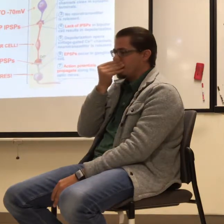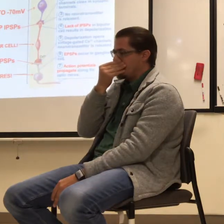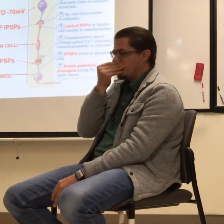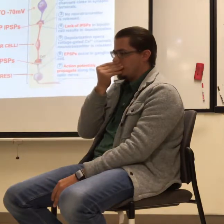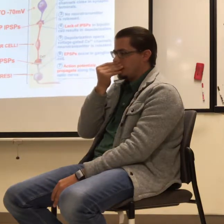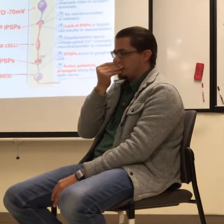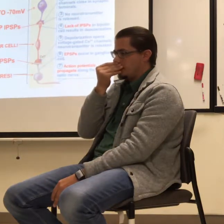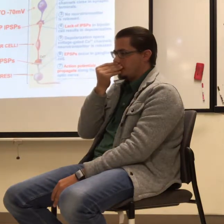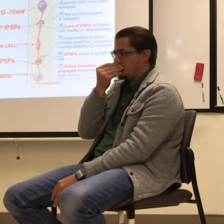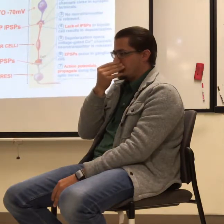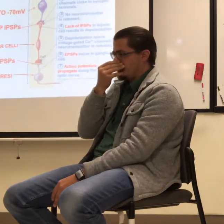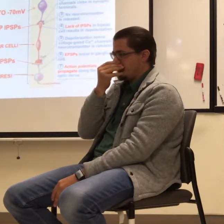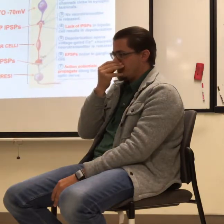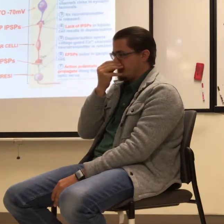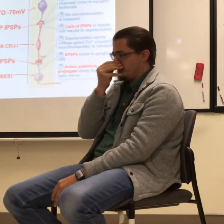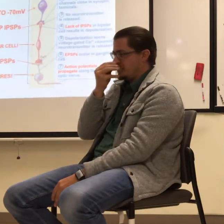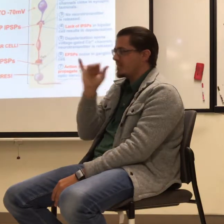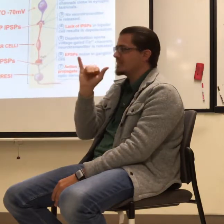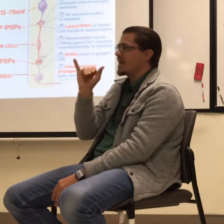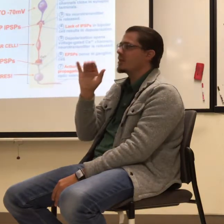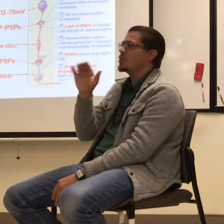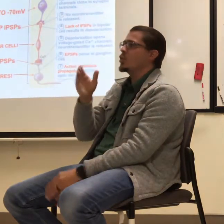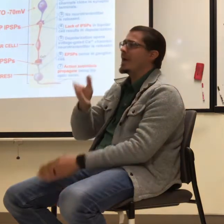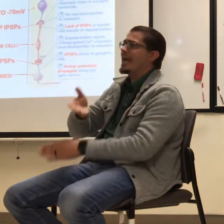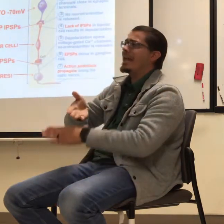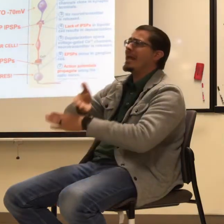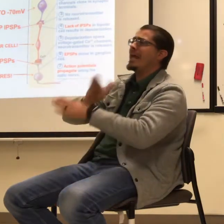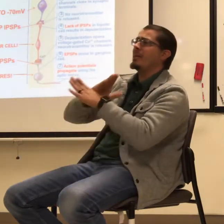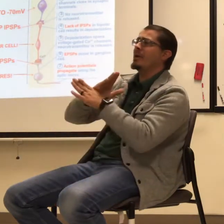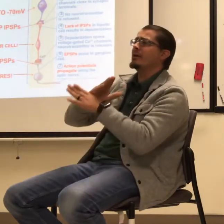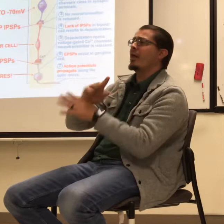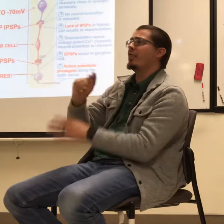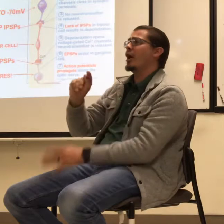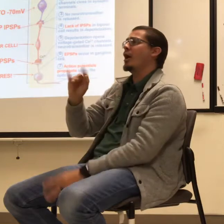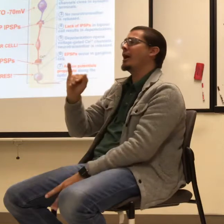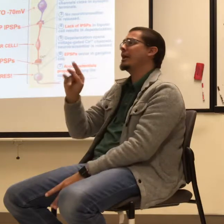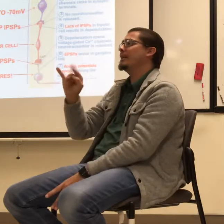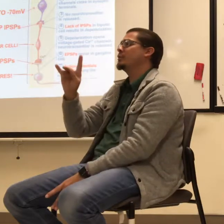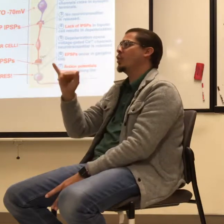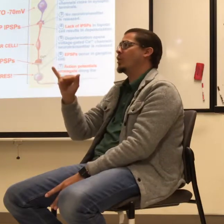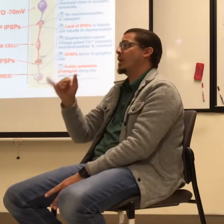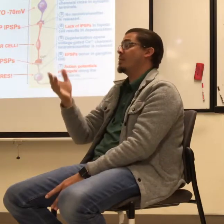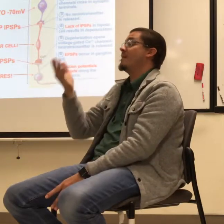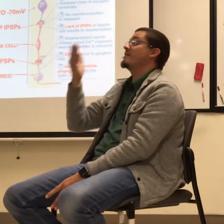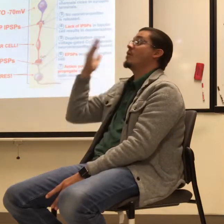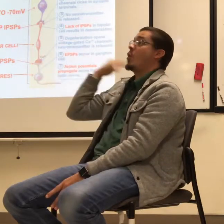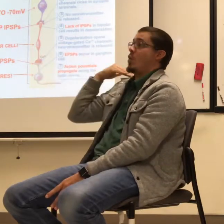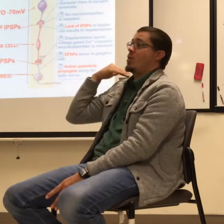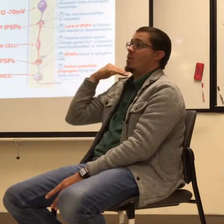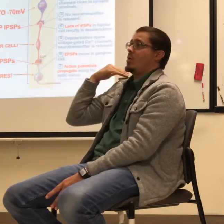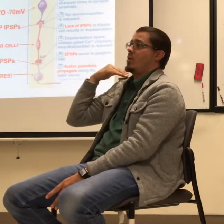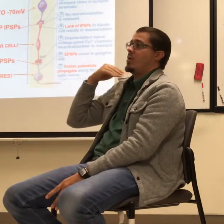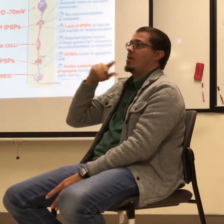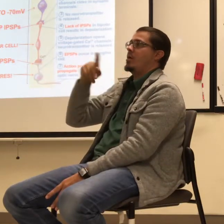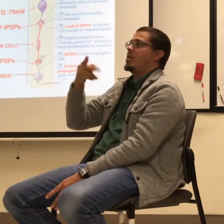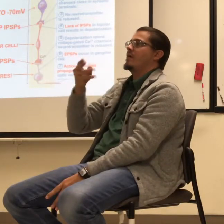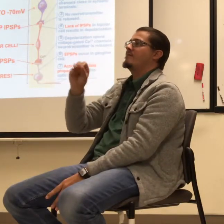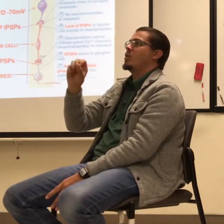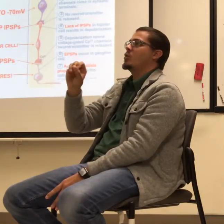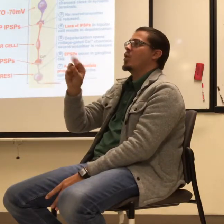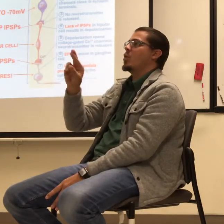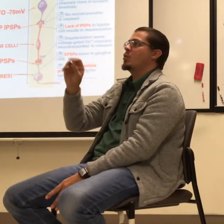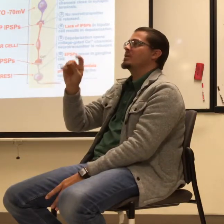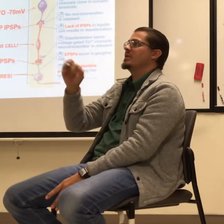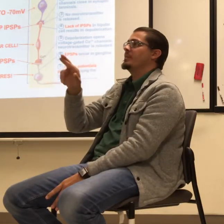a physiologist would say, you inhibit the inhibitory. Before, the photoreceptor